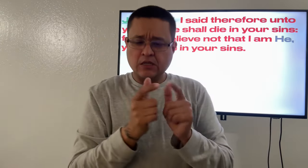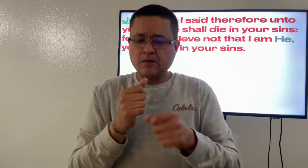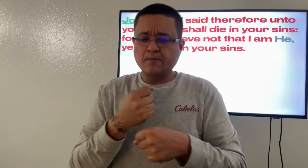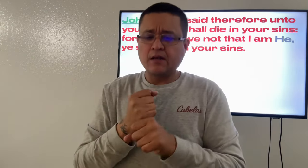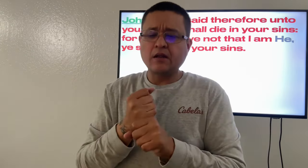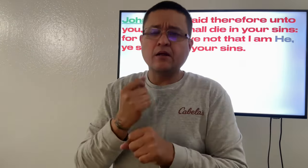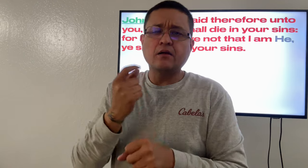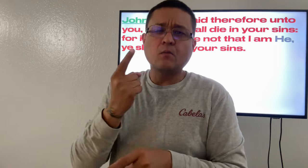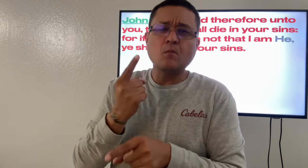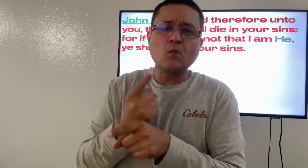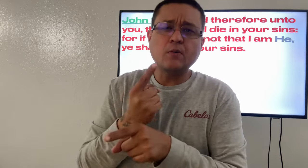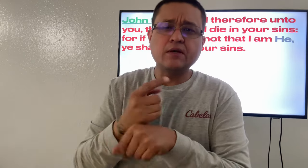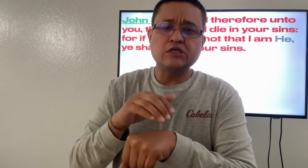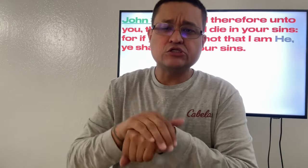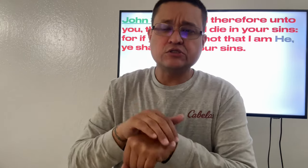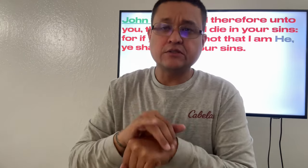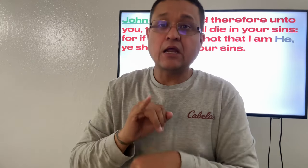proper English addition and the translation.